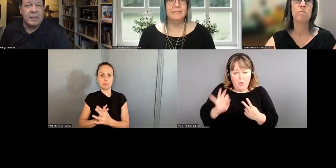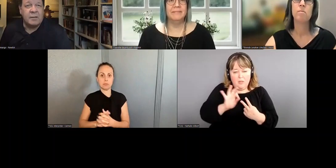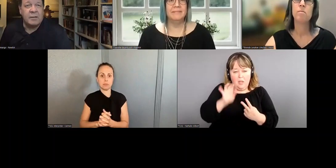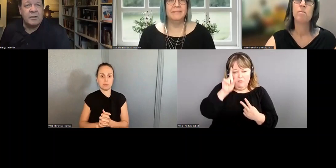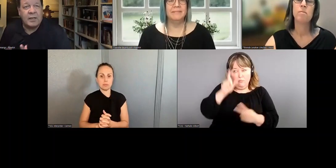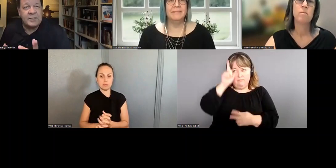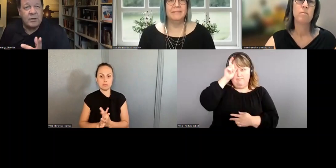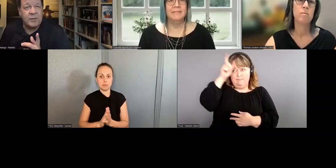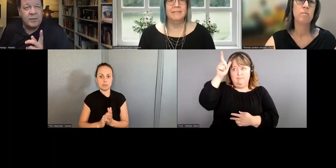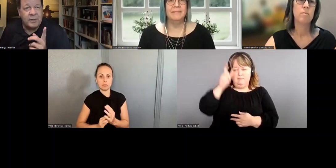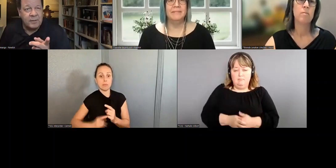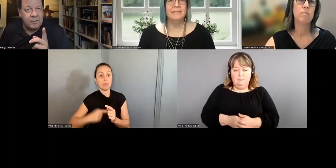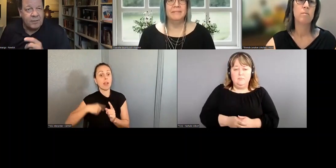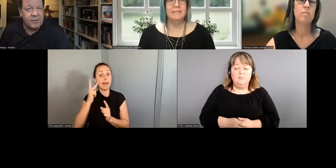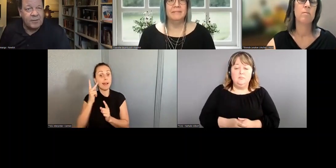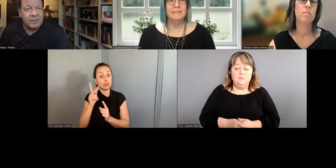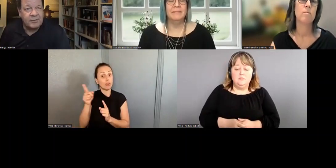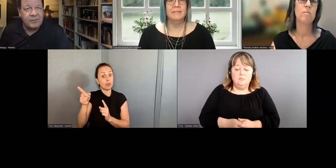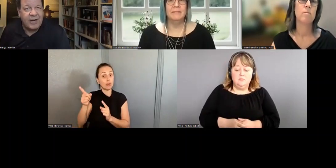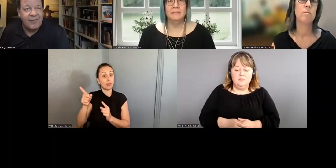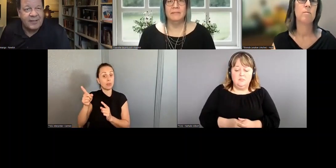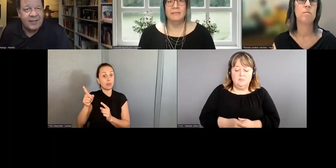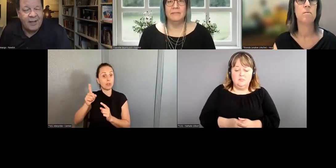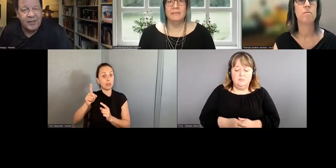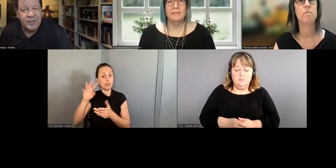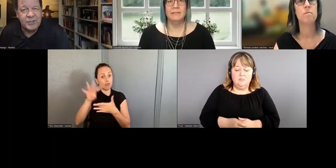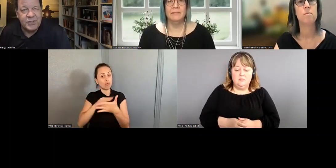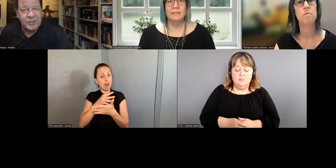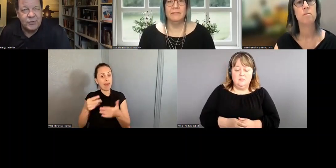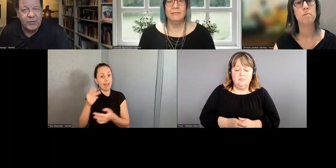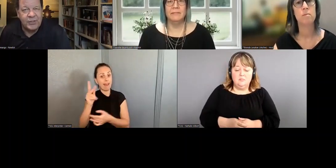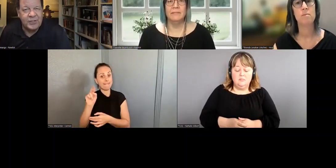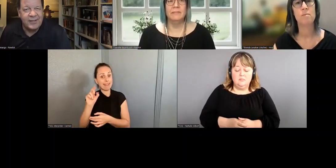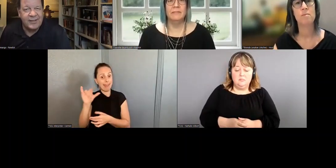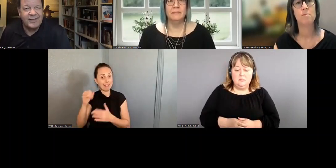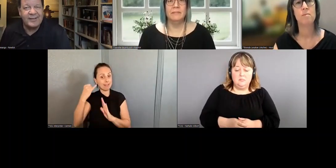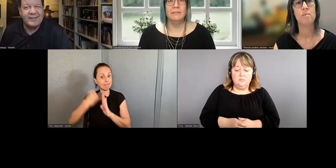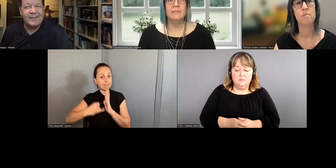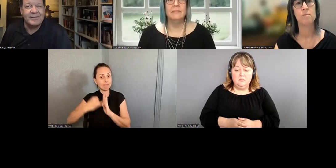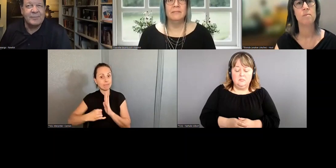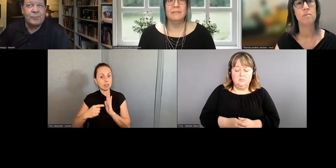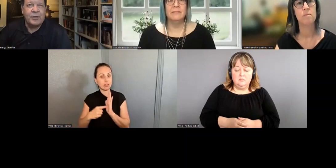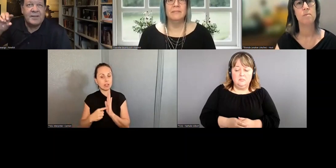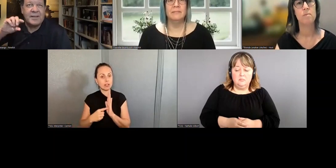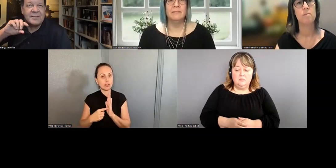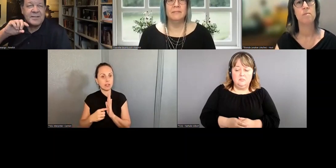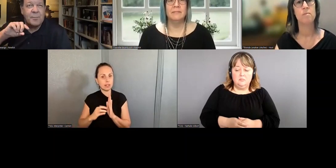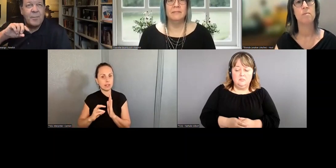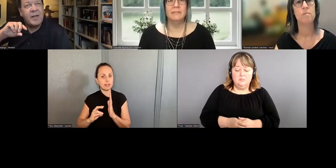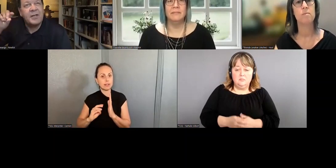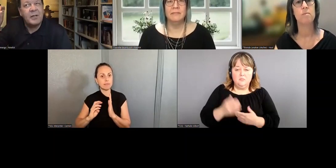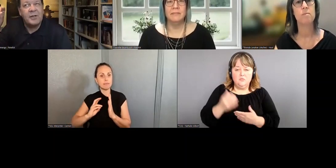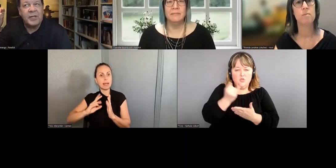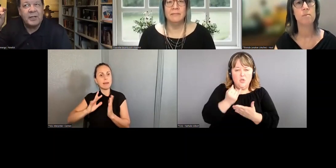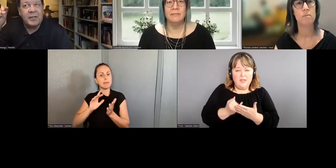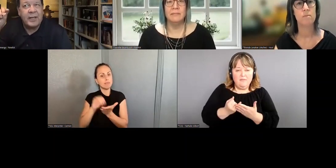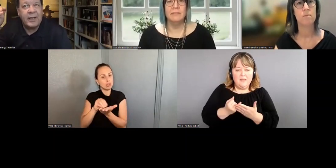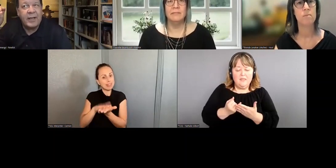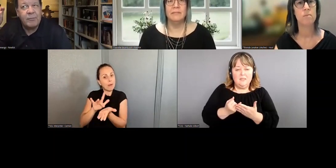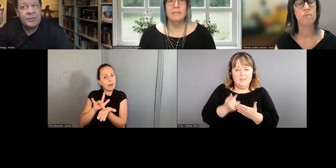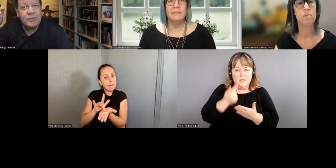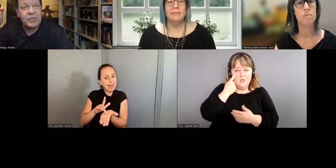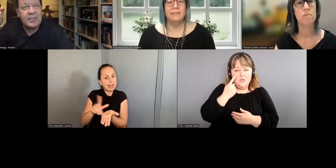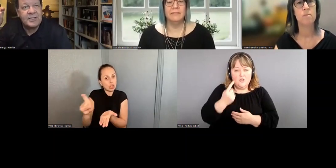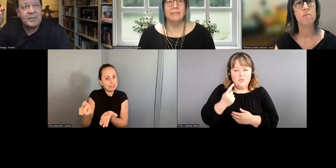And I saw on the graph that Kelly is doing, putting it, that's a medical need. And I